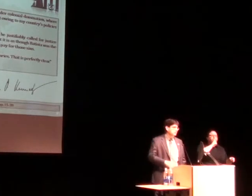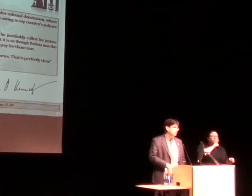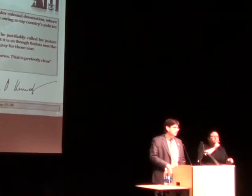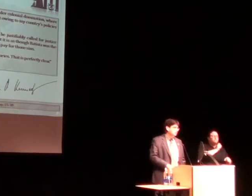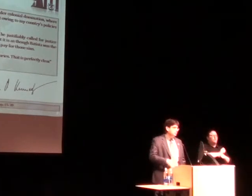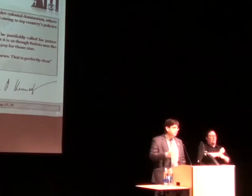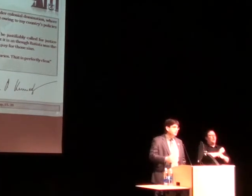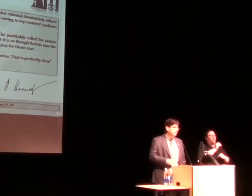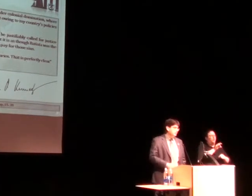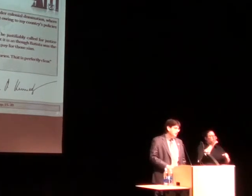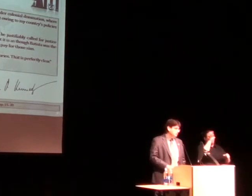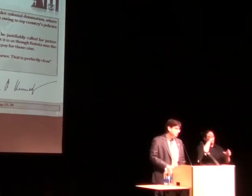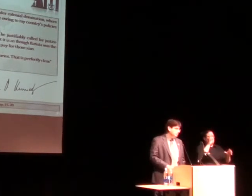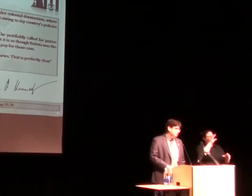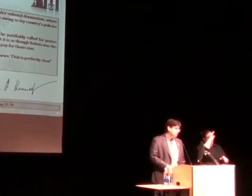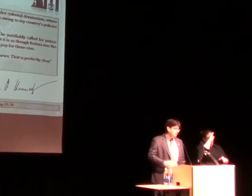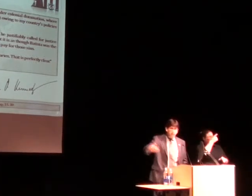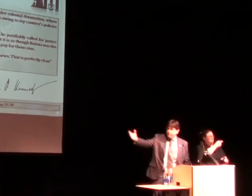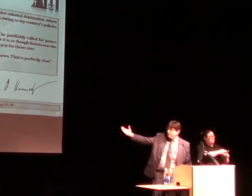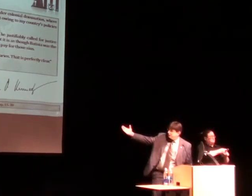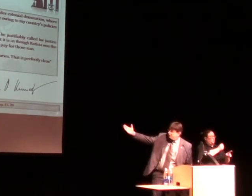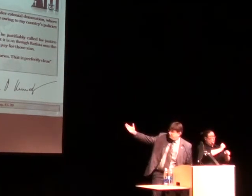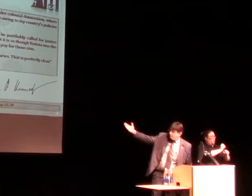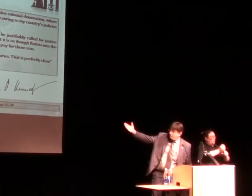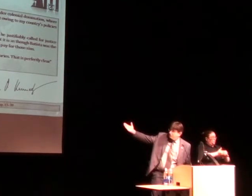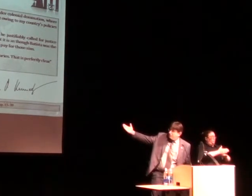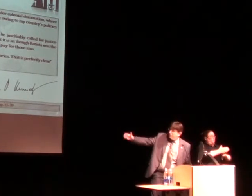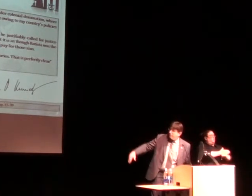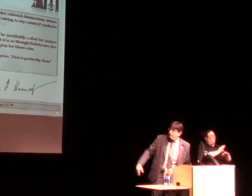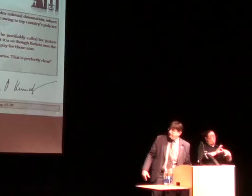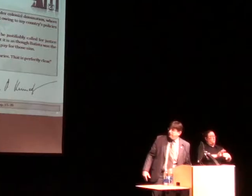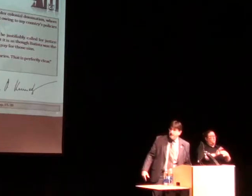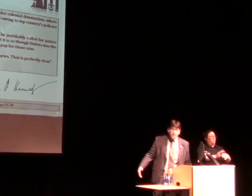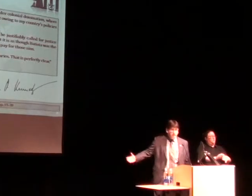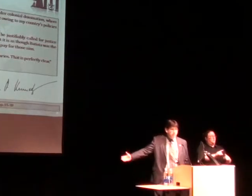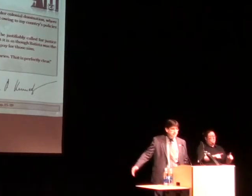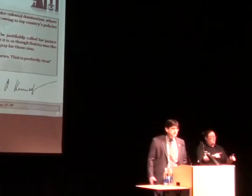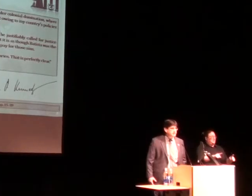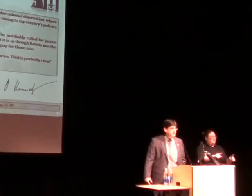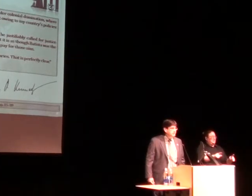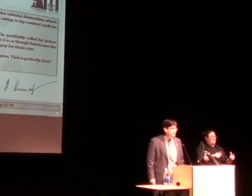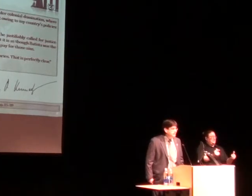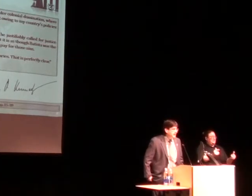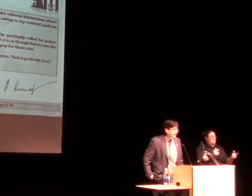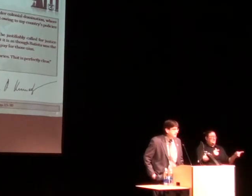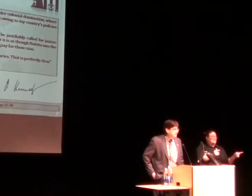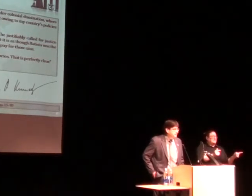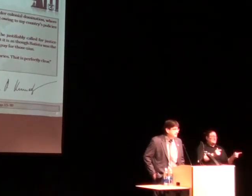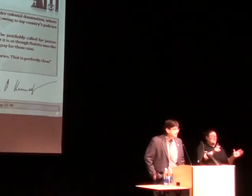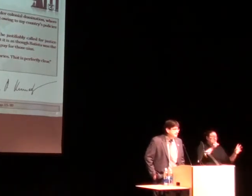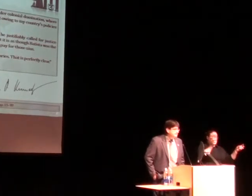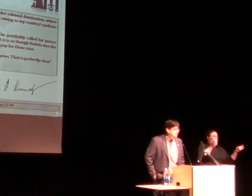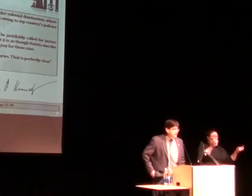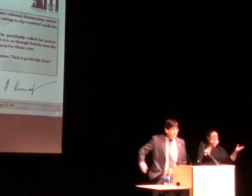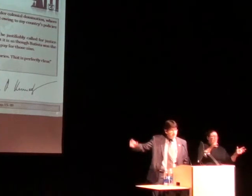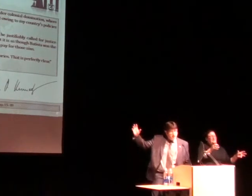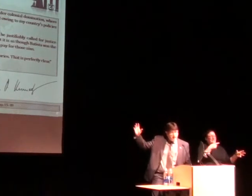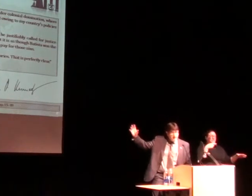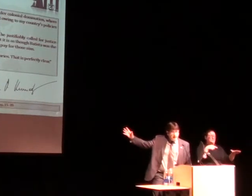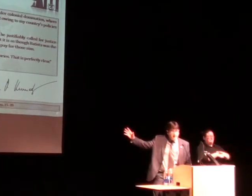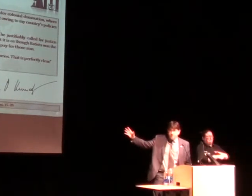working to improve the relations. Unfortunately, almost a month after that, he was assassinated in Dallas.